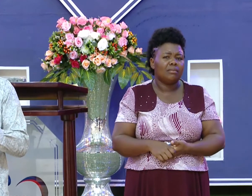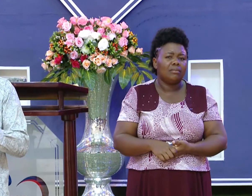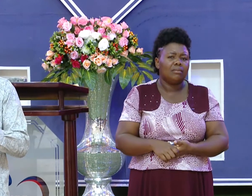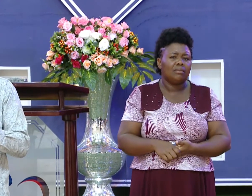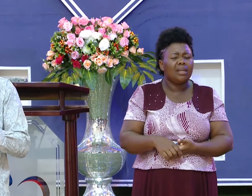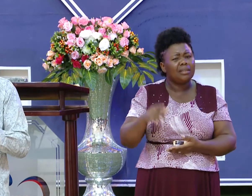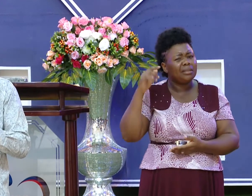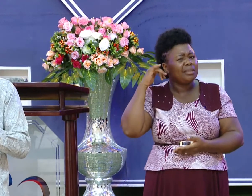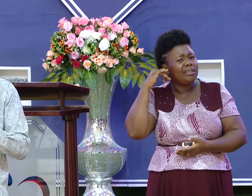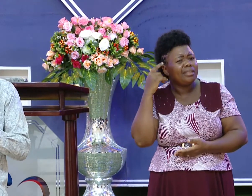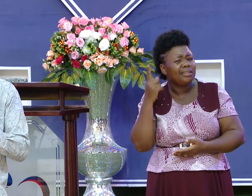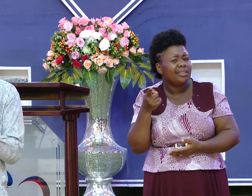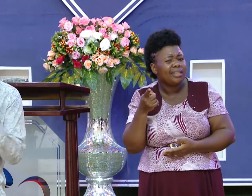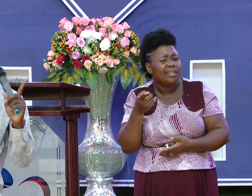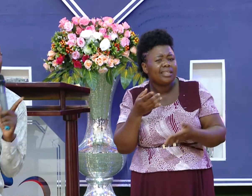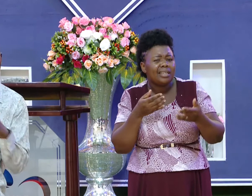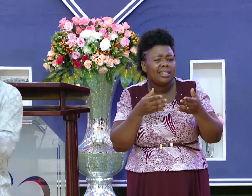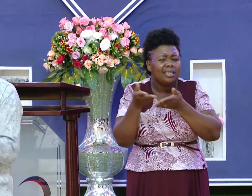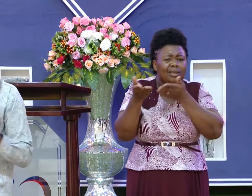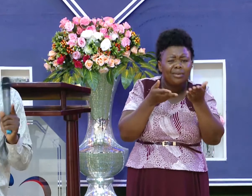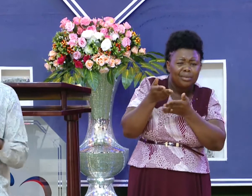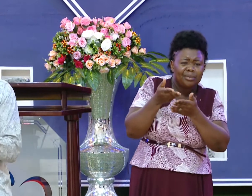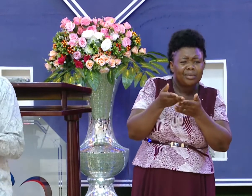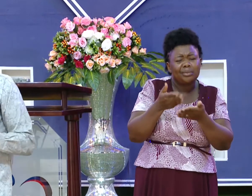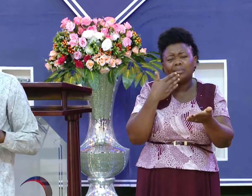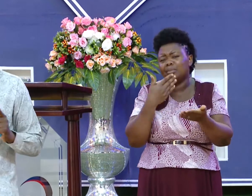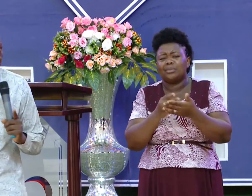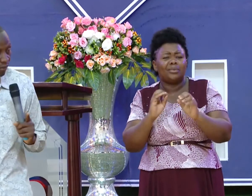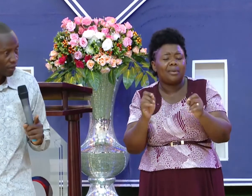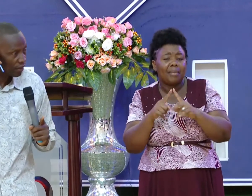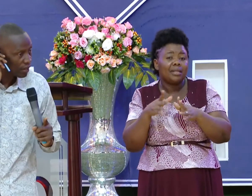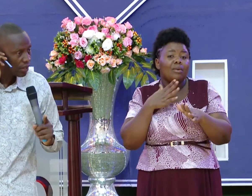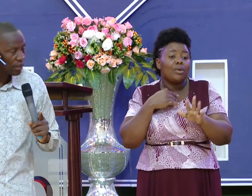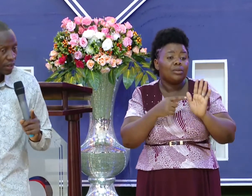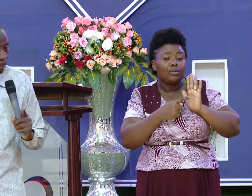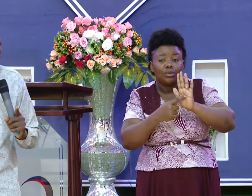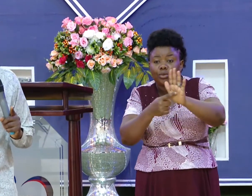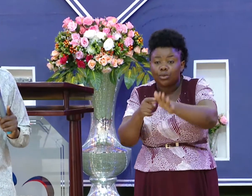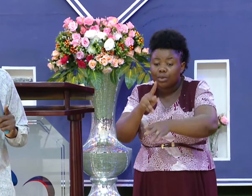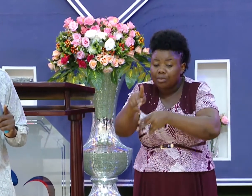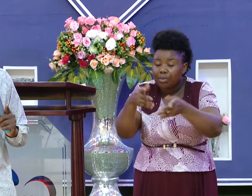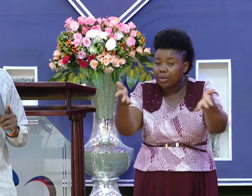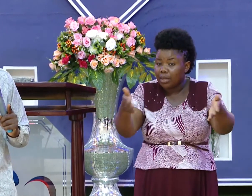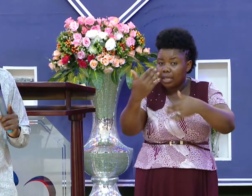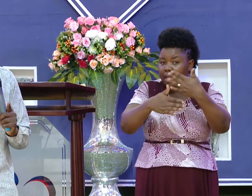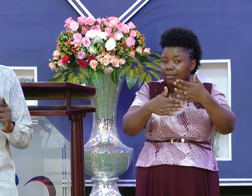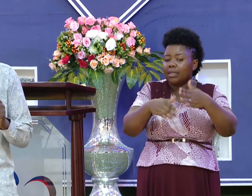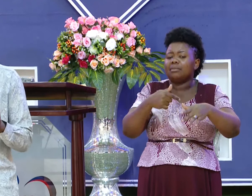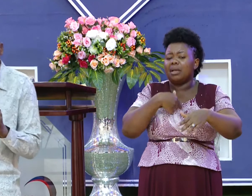okulanga embozi teyandi kideo naye ayagala okubalaga nti siri mu bi. You feel like the conversation does not fit, but she wants to tell you that I'm not badly